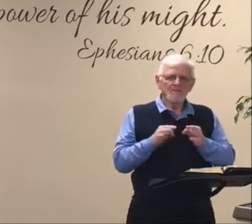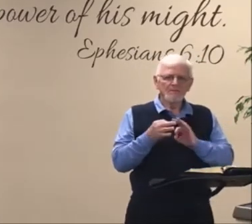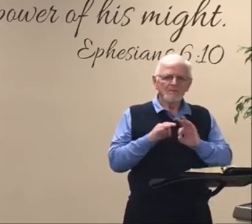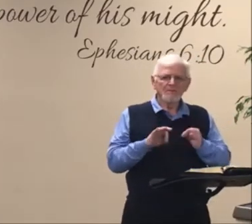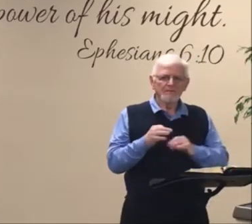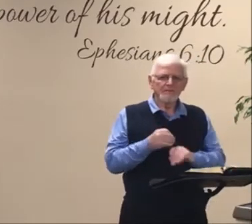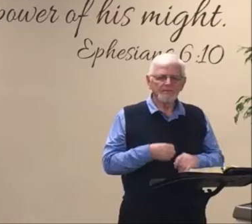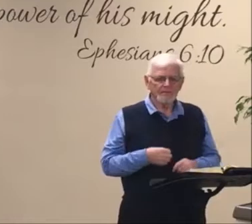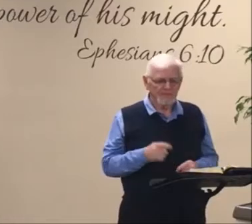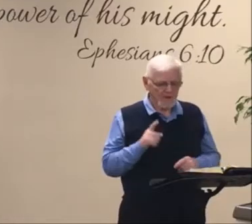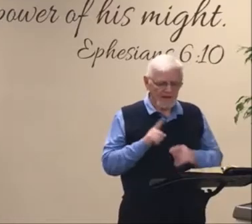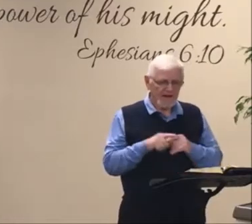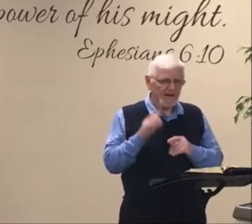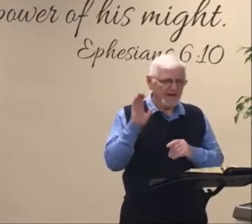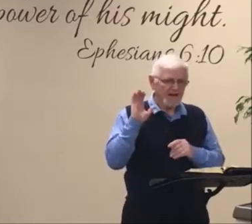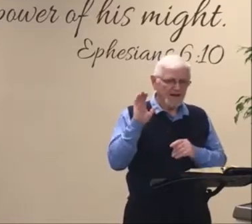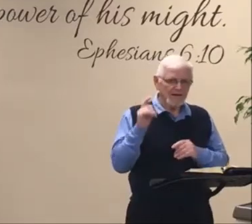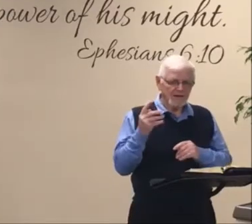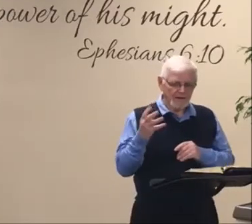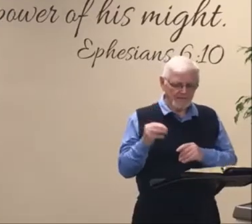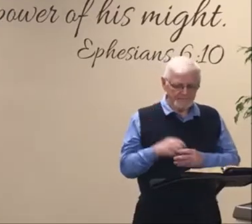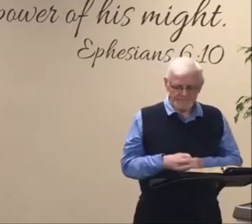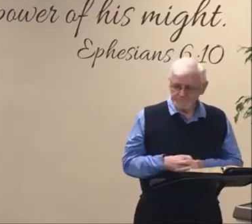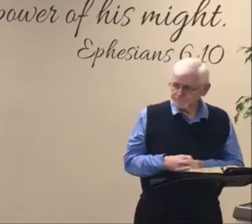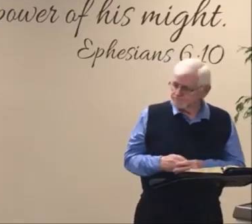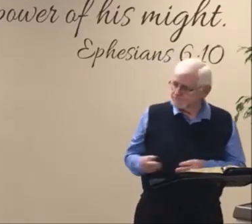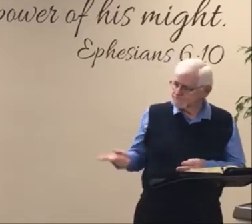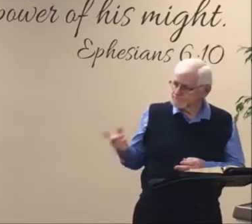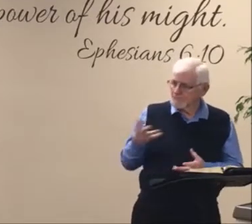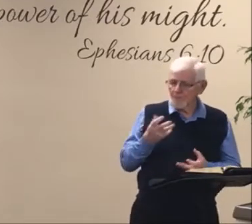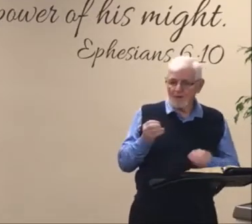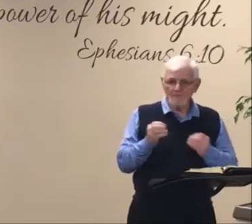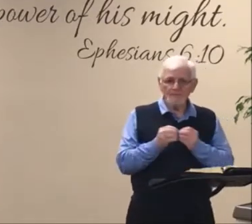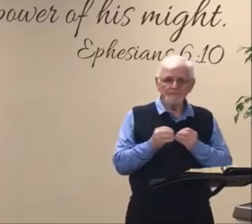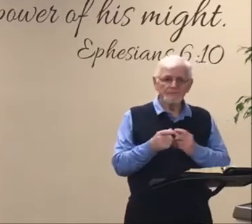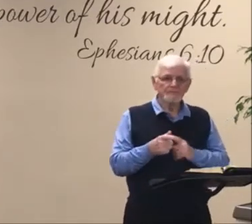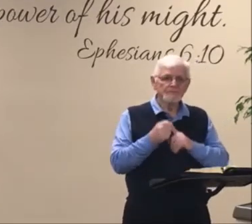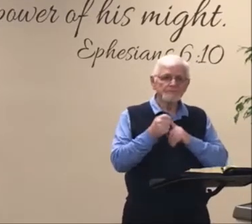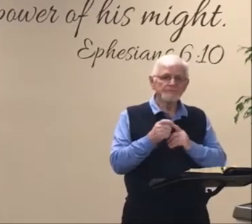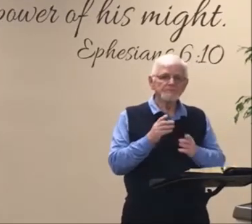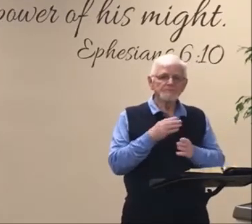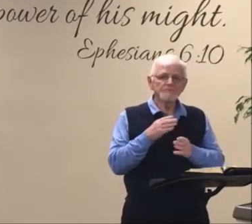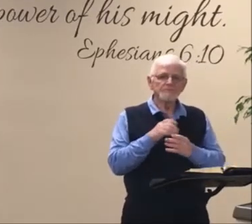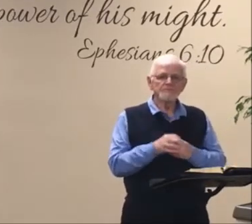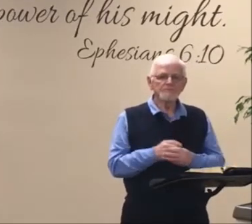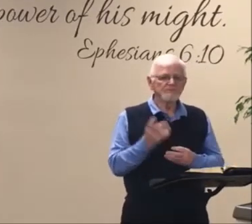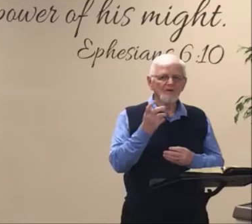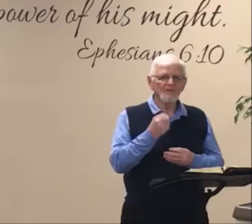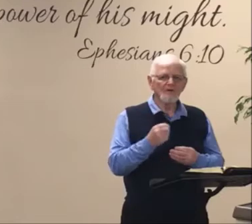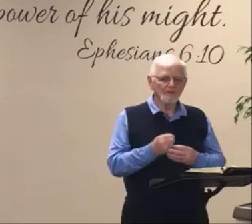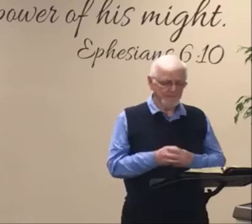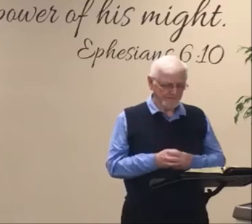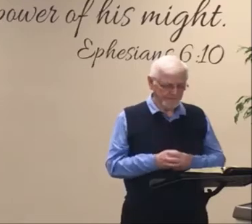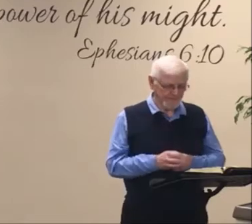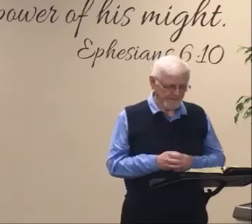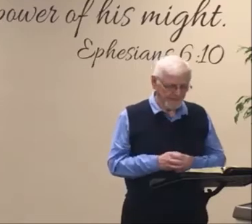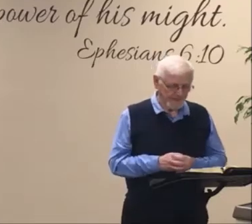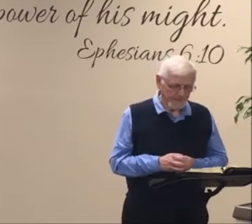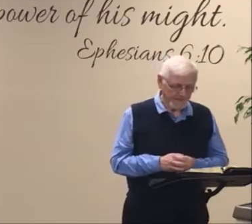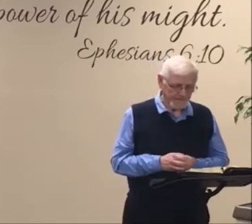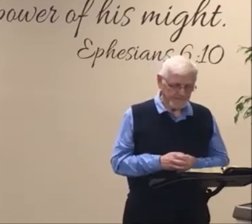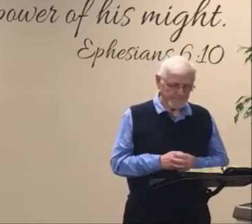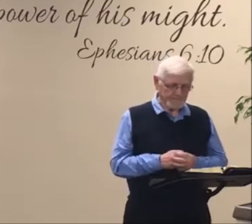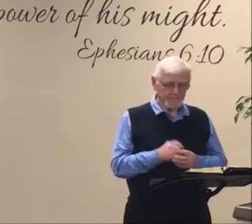a special, or if you have a special in mind, please coordinate all that with Abby. We'll try to have one or two Sunday morning, have one or two in the